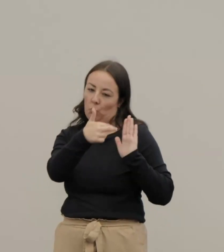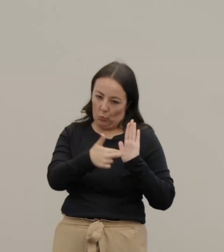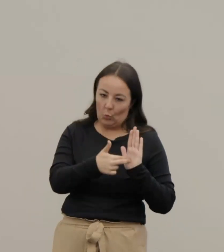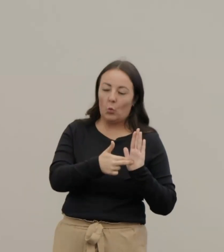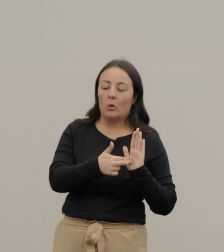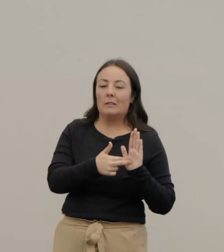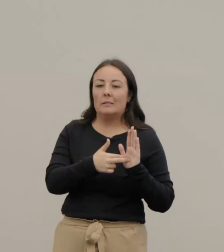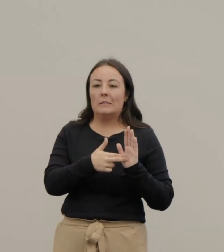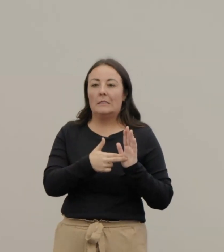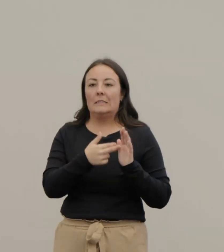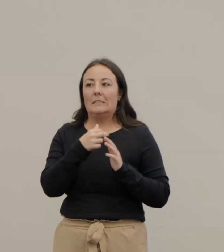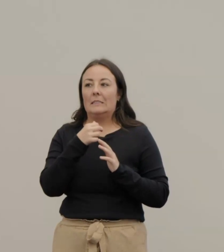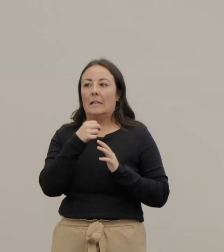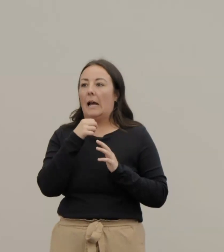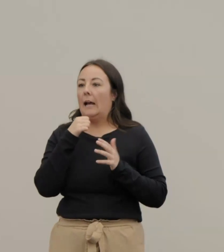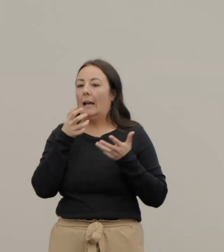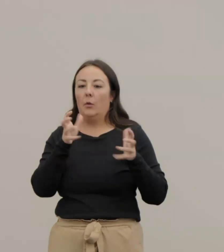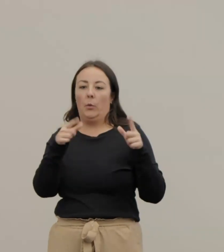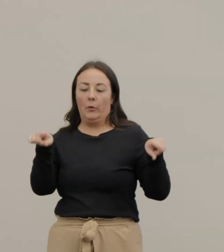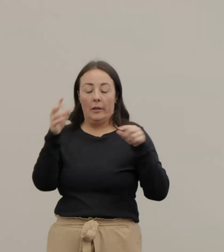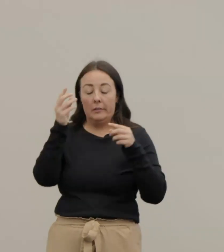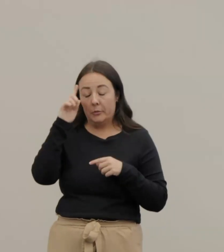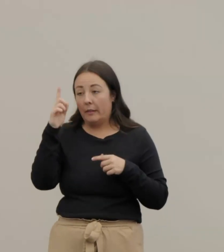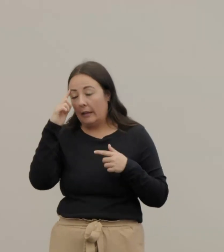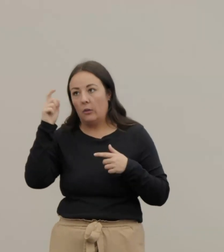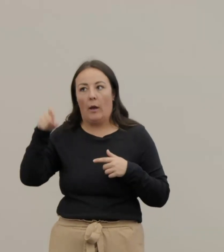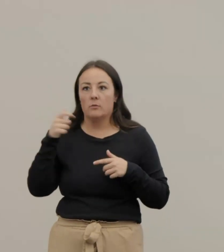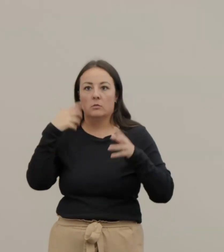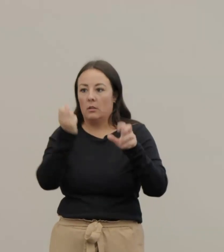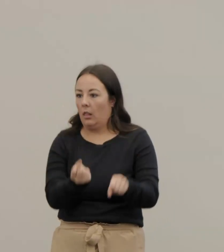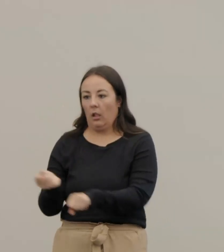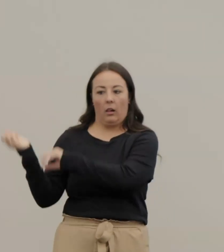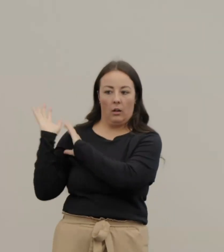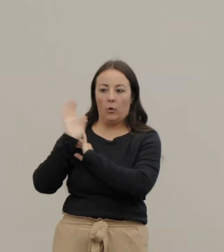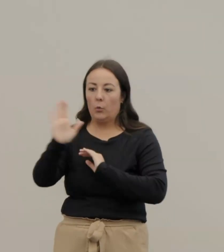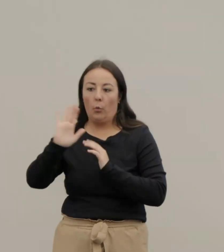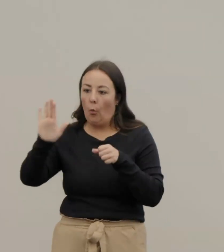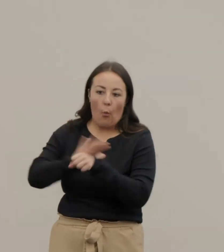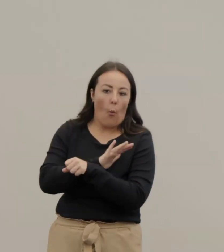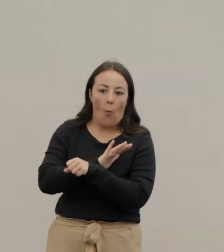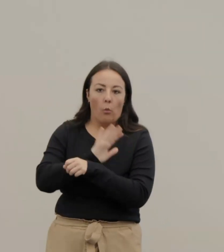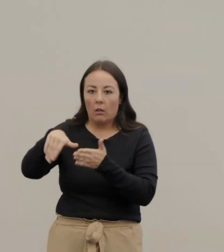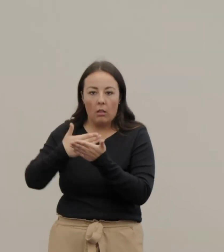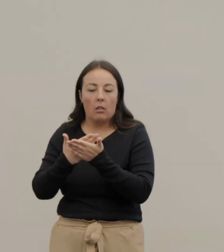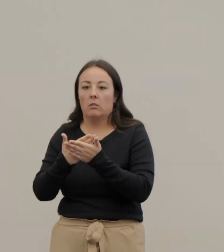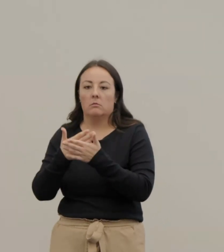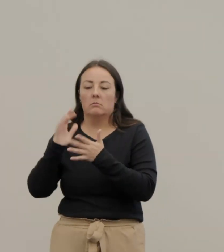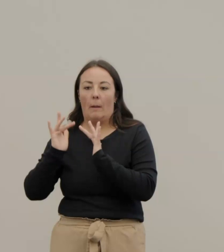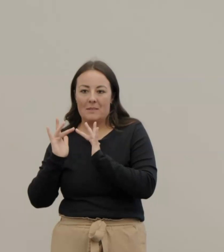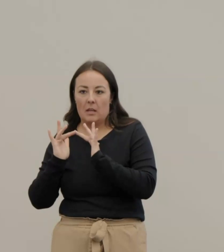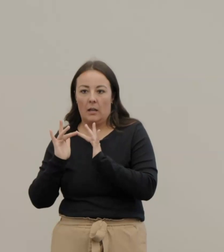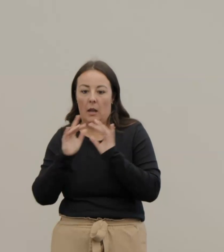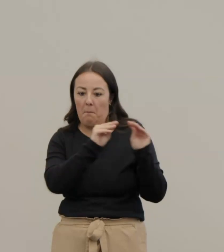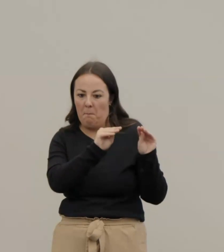you upheave your entire your web presence, right? It's not meant to cost you so much money in moving an